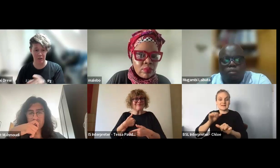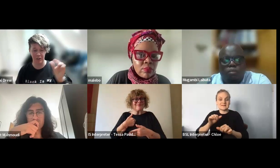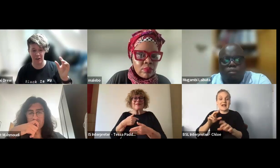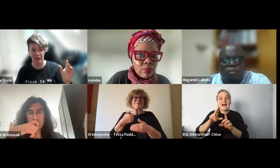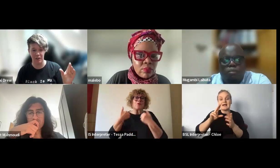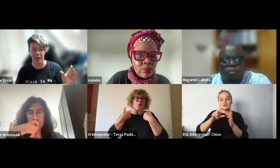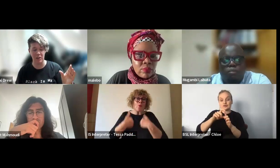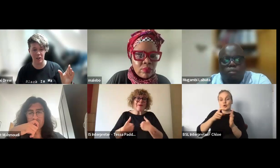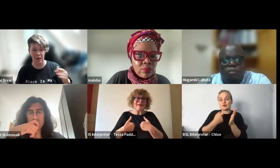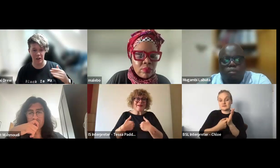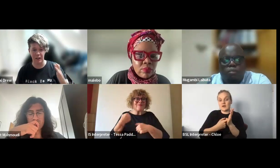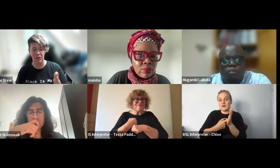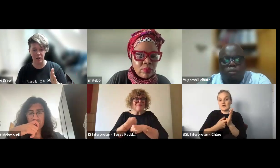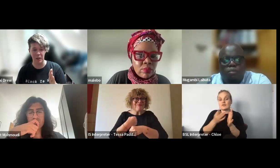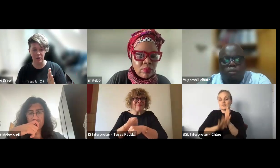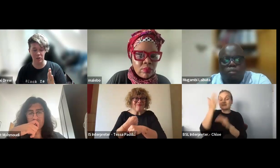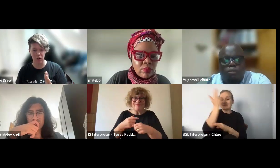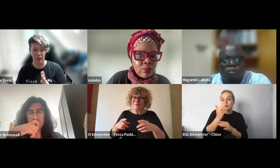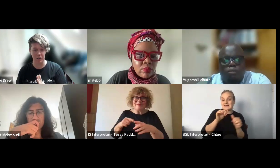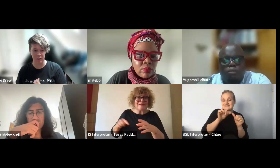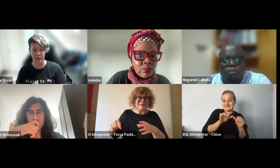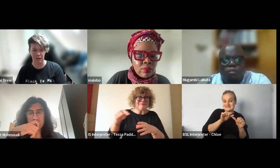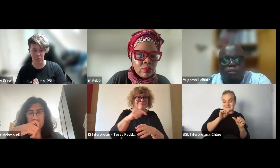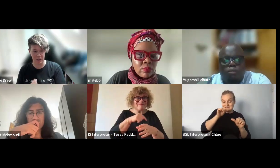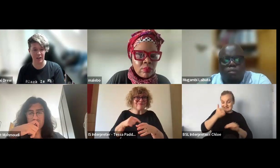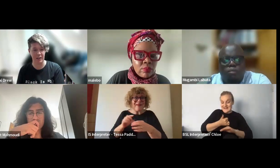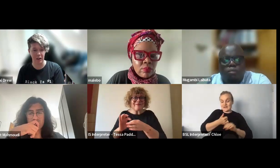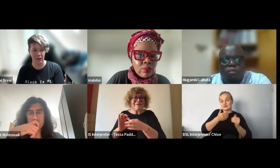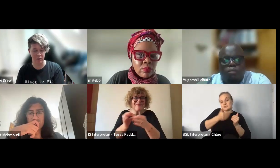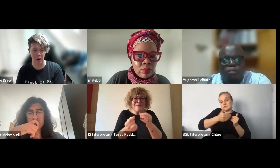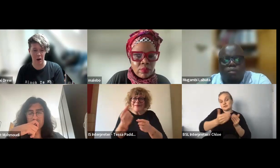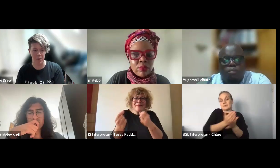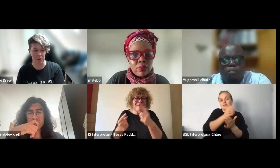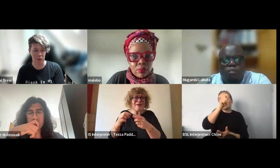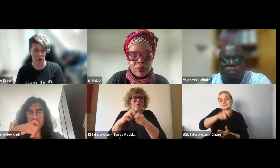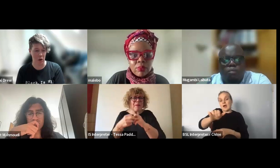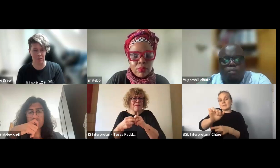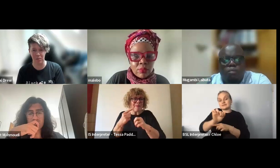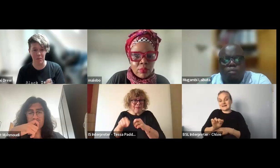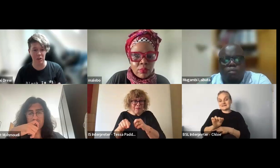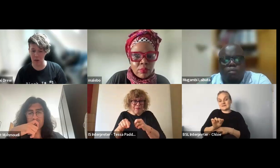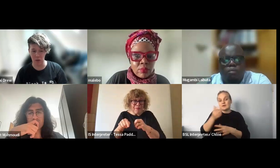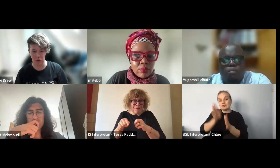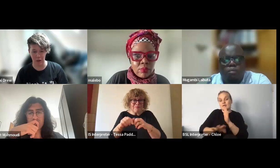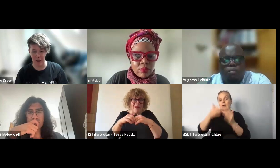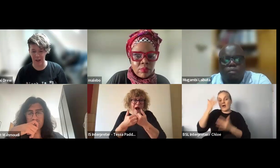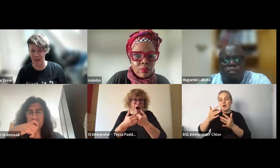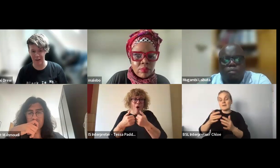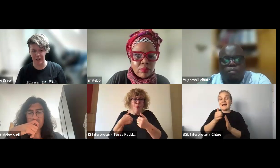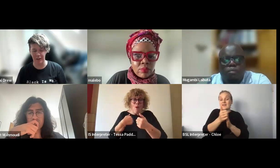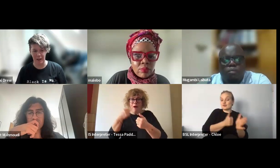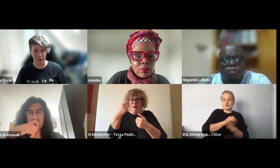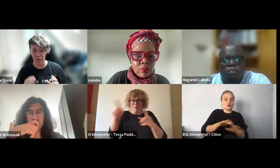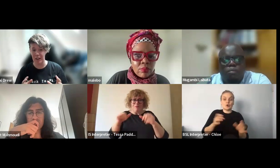technology from the design stage that can actually be ensuring that civilians are protected from harm and these tools are not misused. And